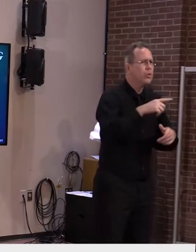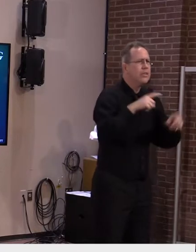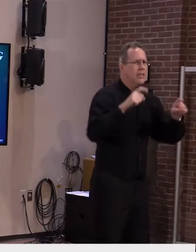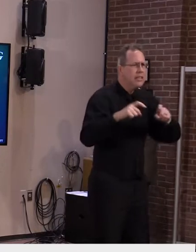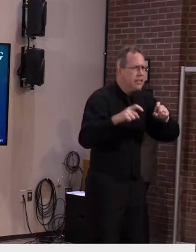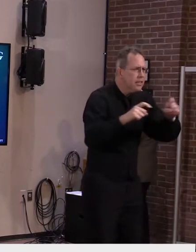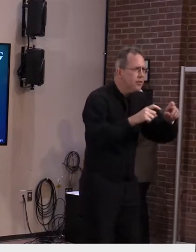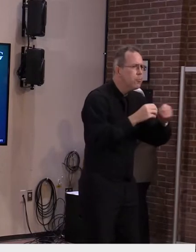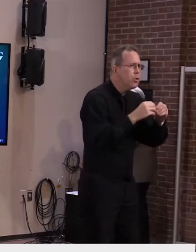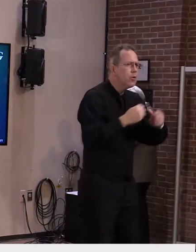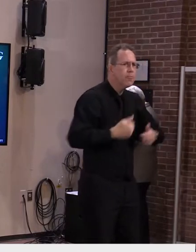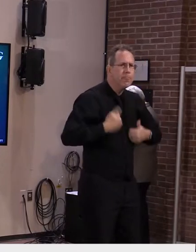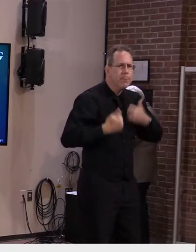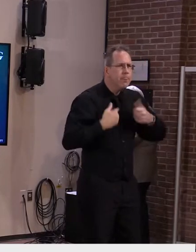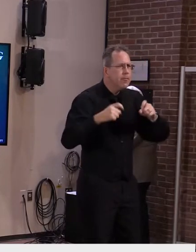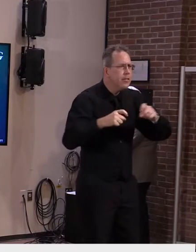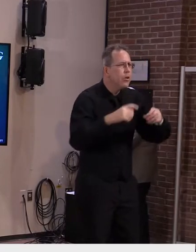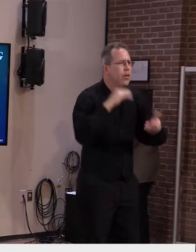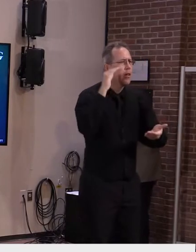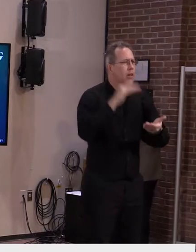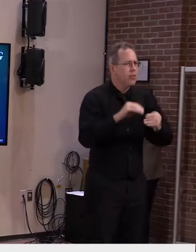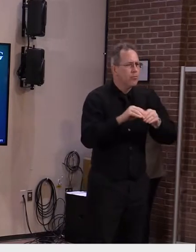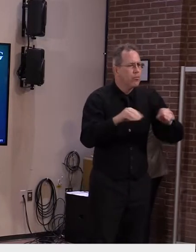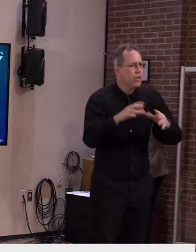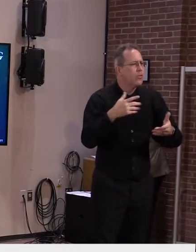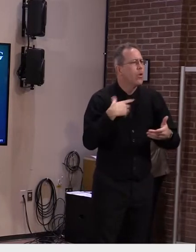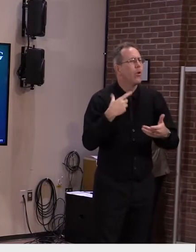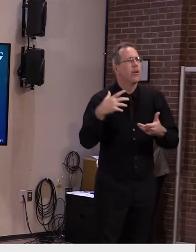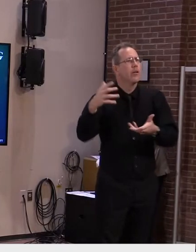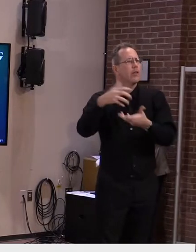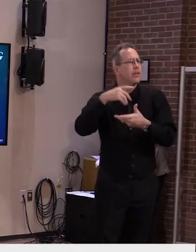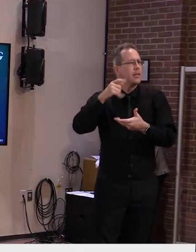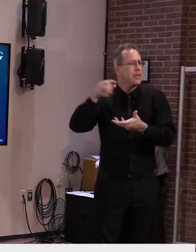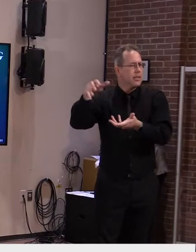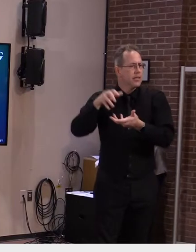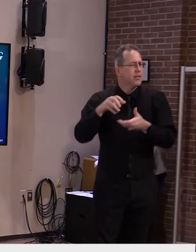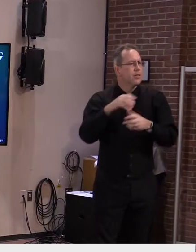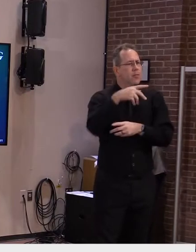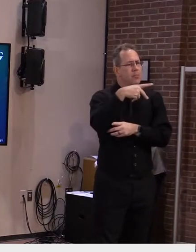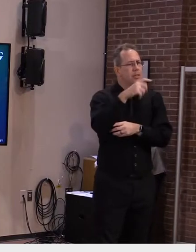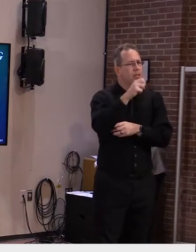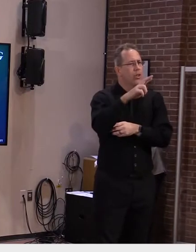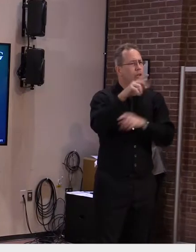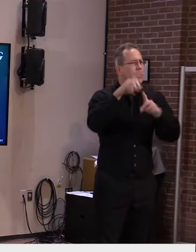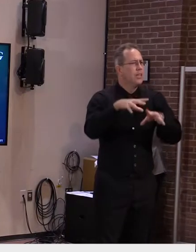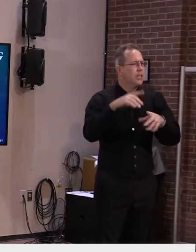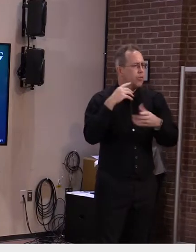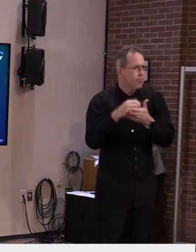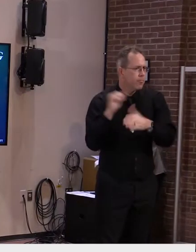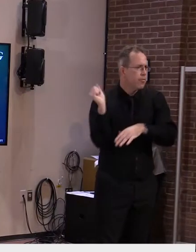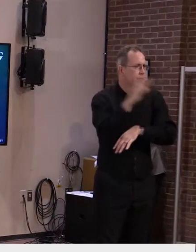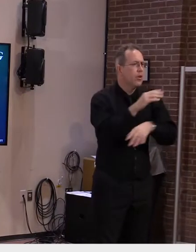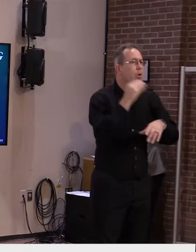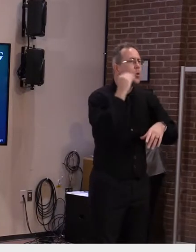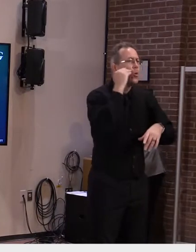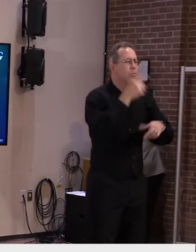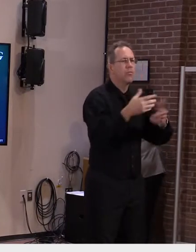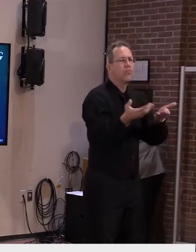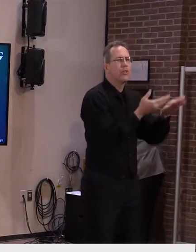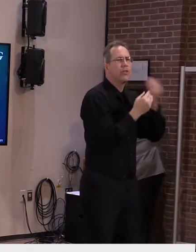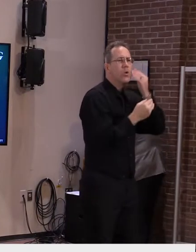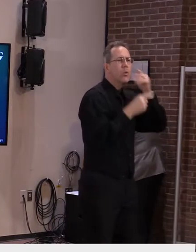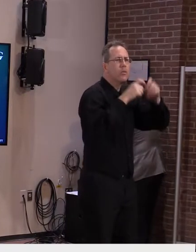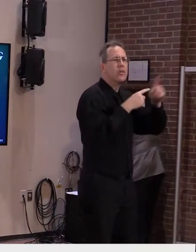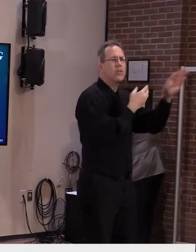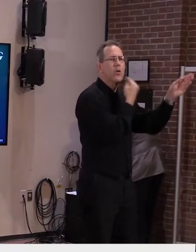kits, and more are on the way this week to support the additional needs for testing. Lastly, I wanted to provide an update on our